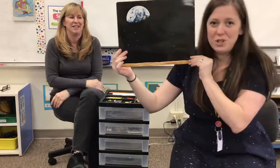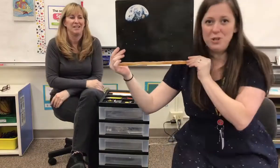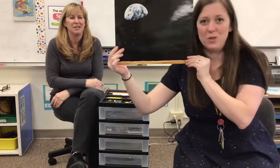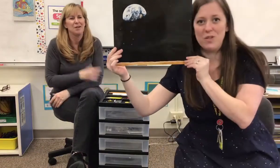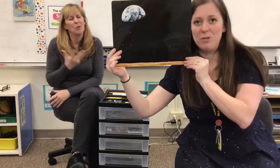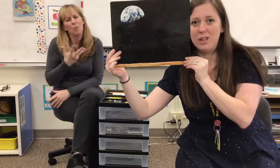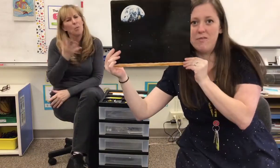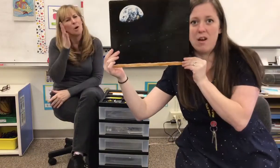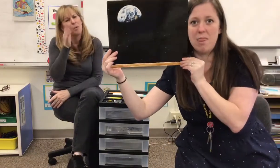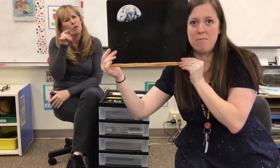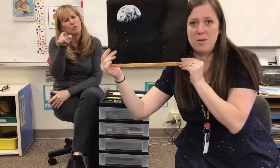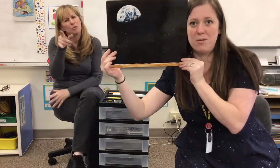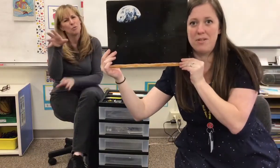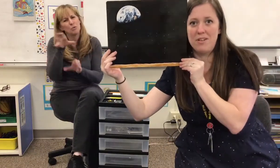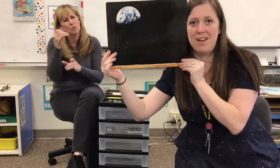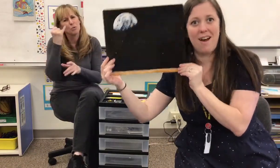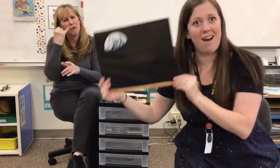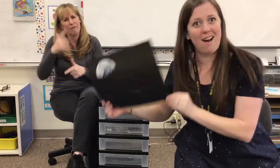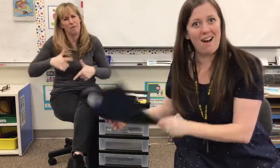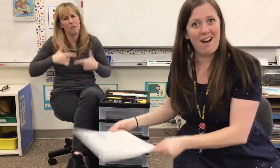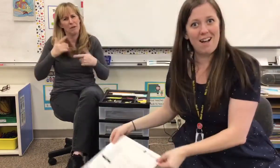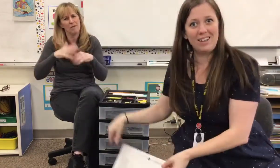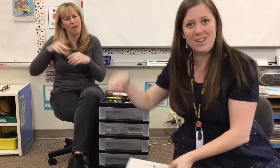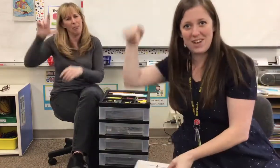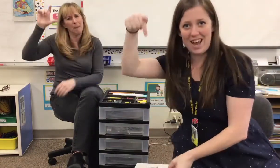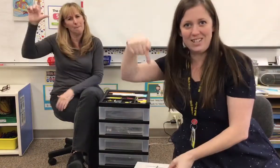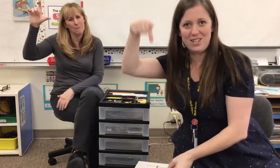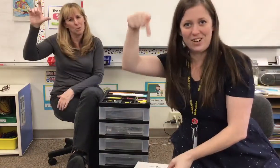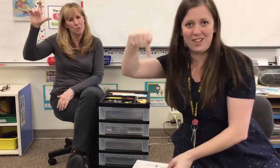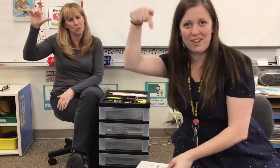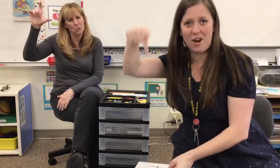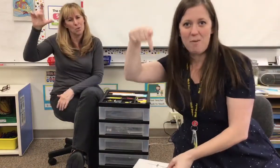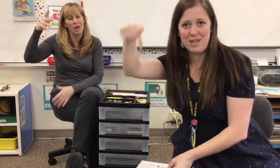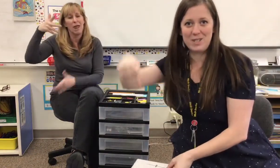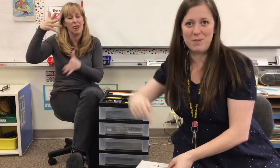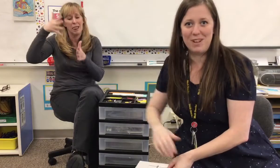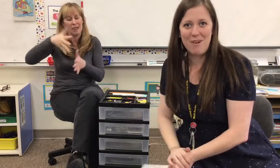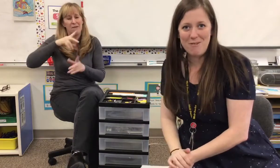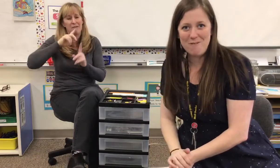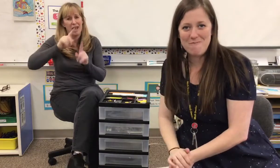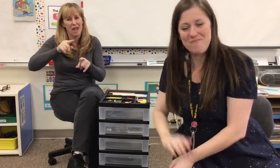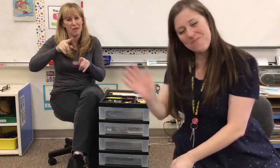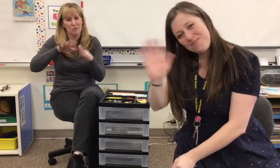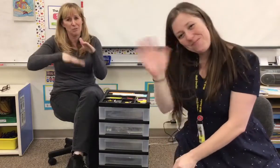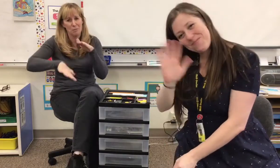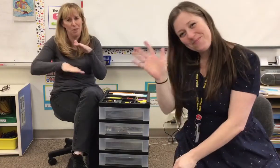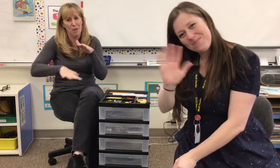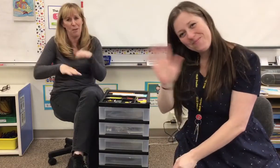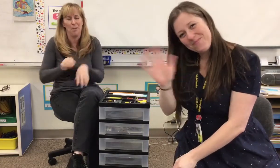What would you do if you lived on the moon? Leave an answer in the comments below.